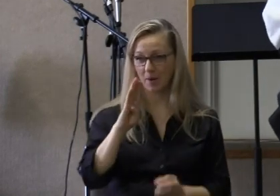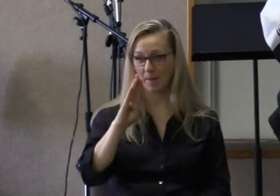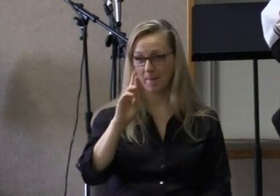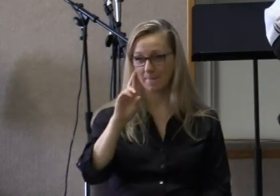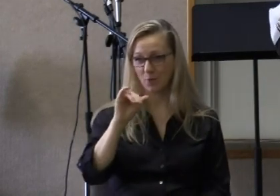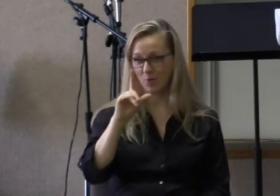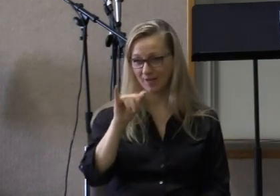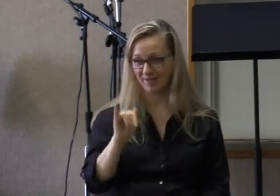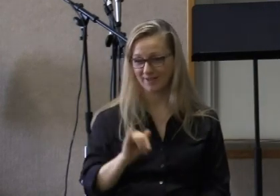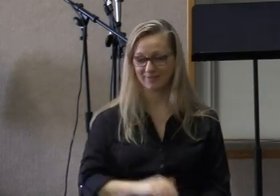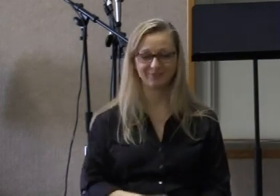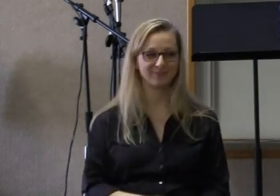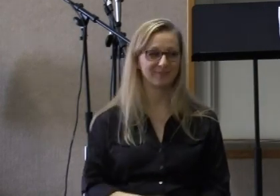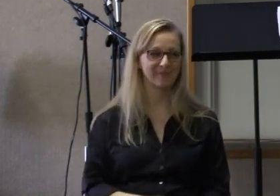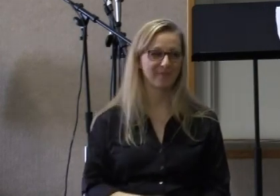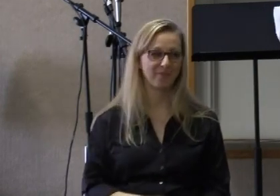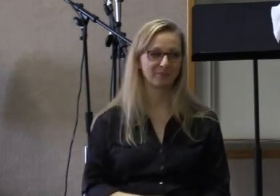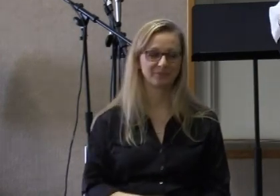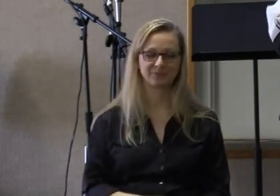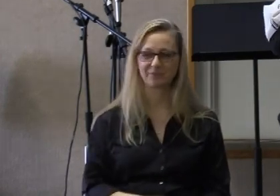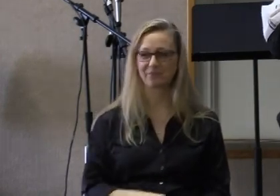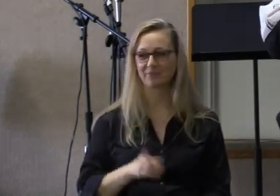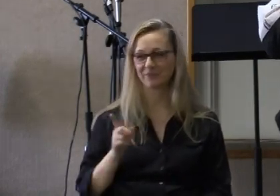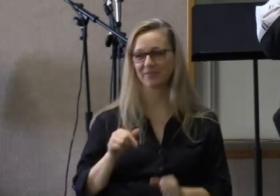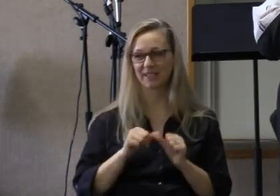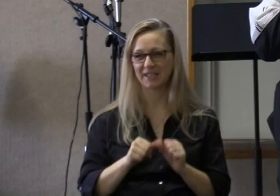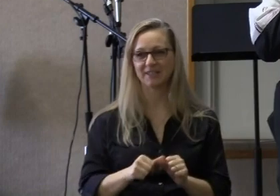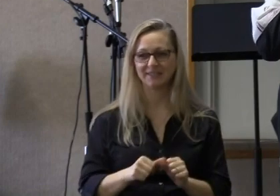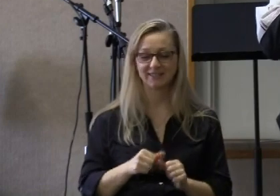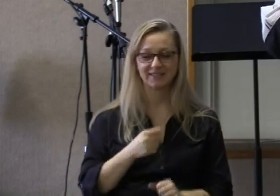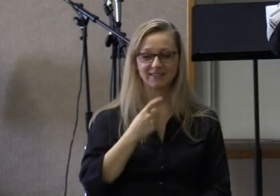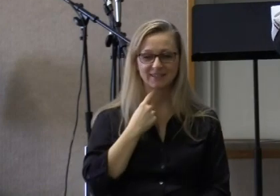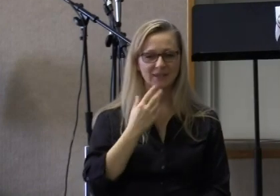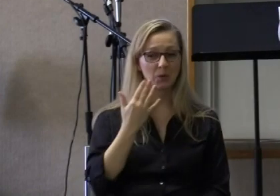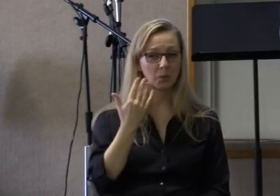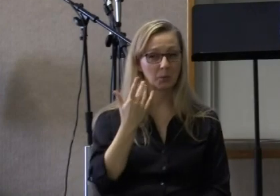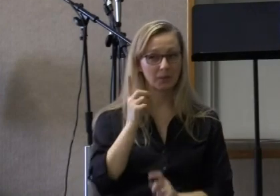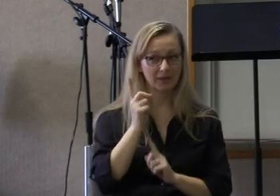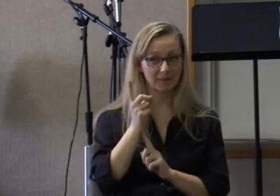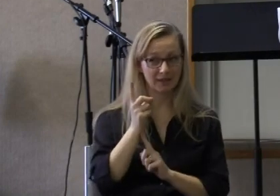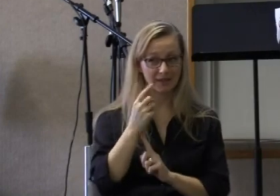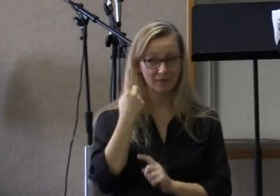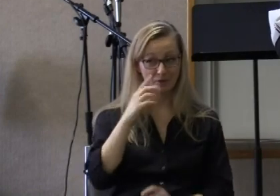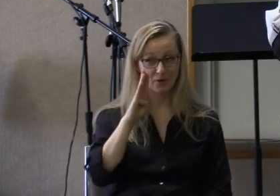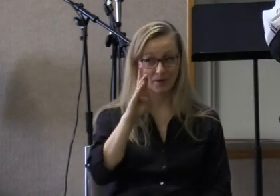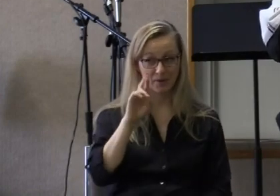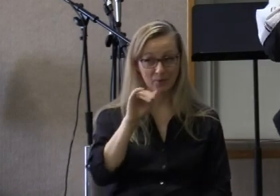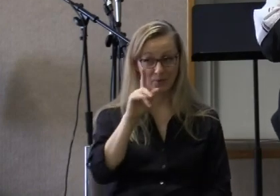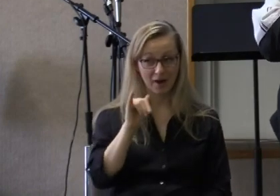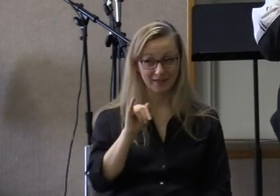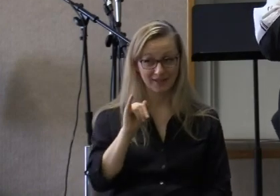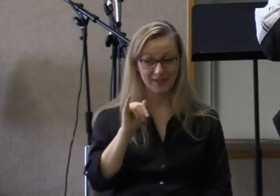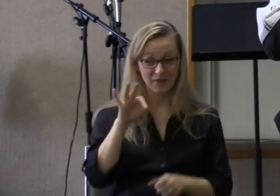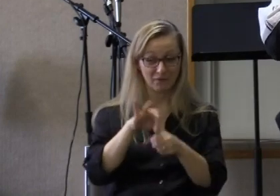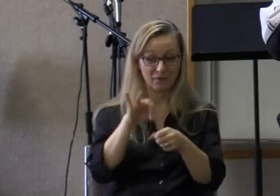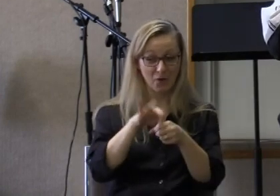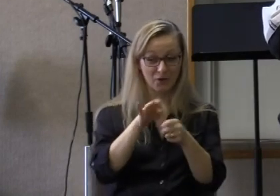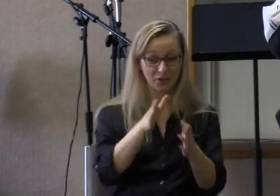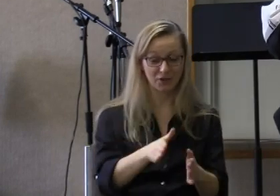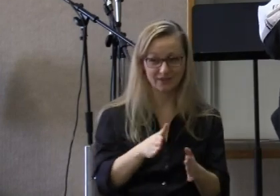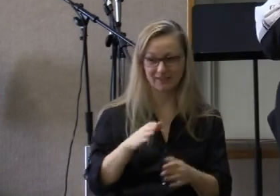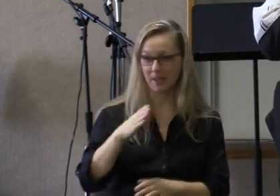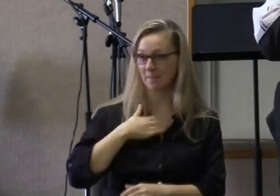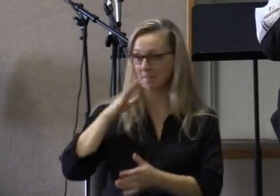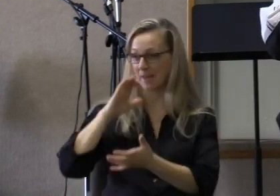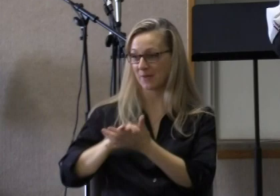broccoli. He continued, but wait a minute, for the broccoli vote out there, Barbara loves broccoli. She's